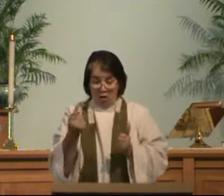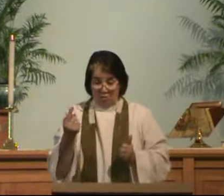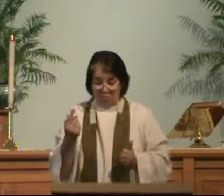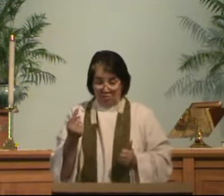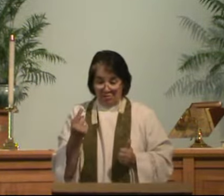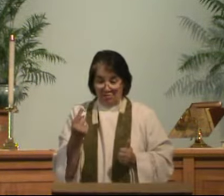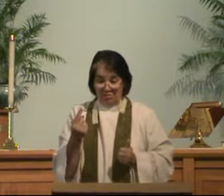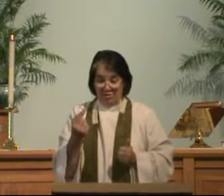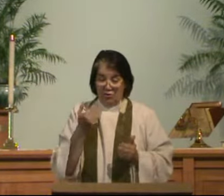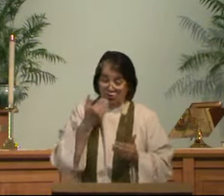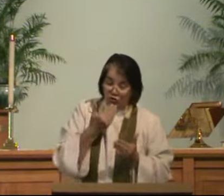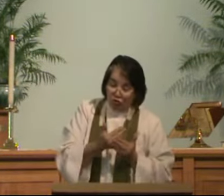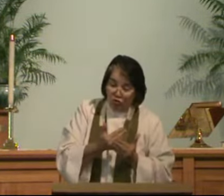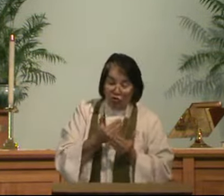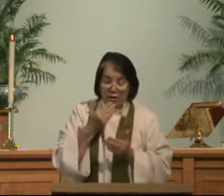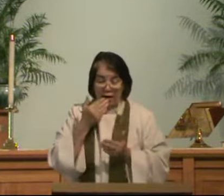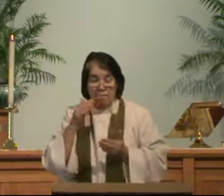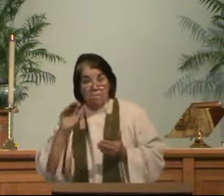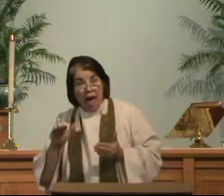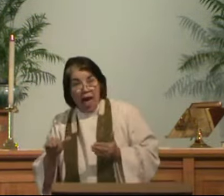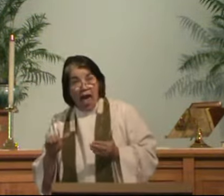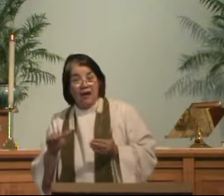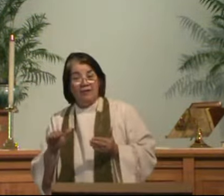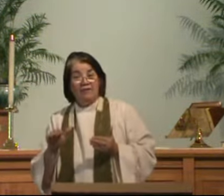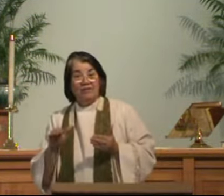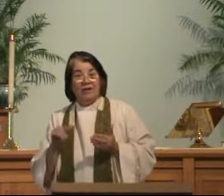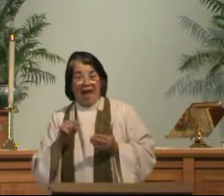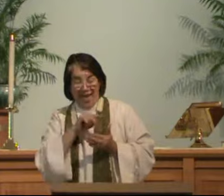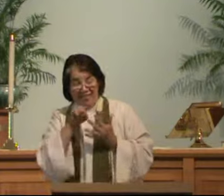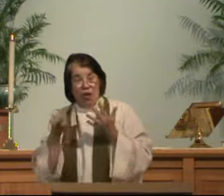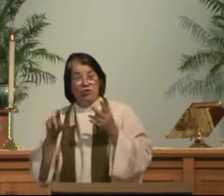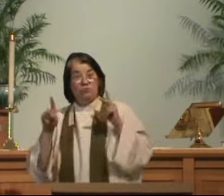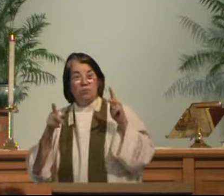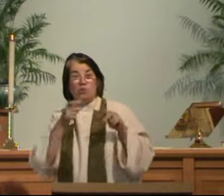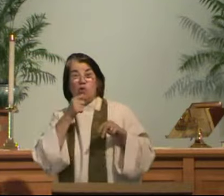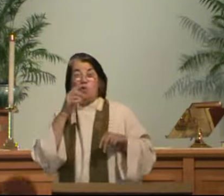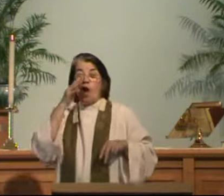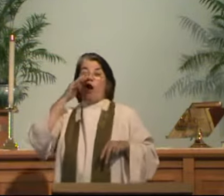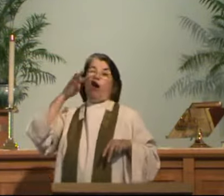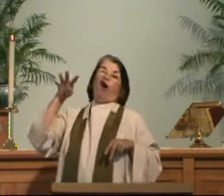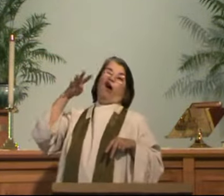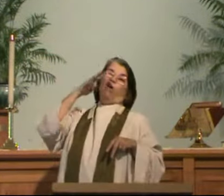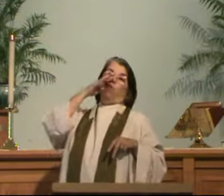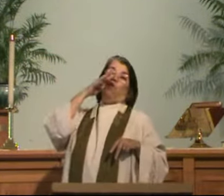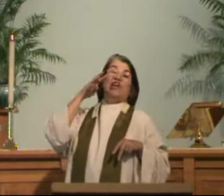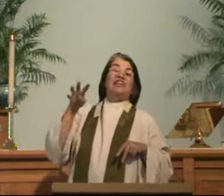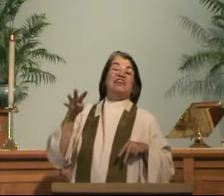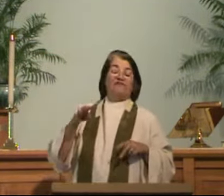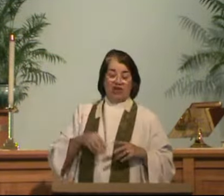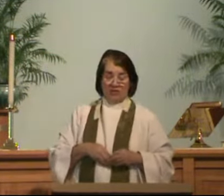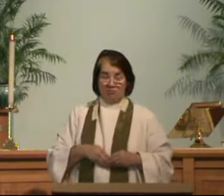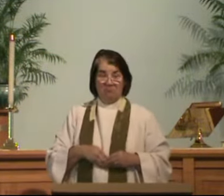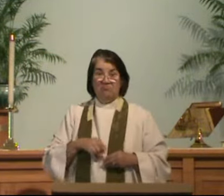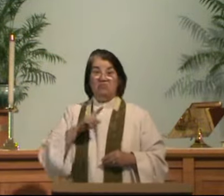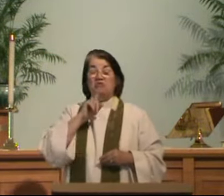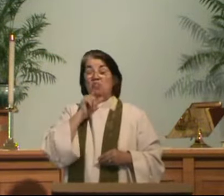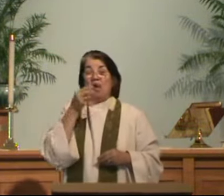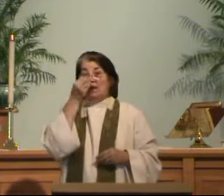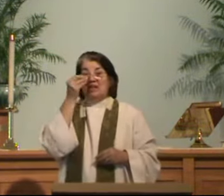Everyone, good, bad, and those people who were indifferent, who really did